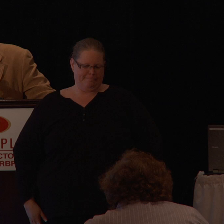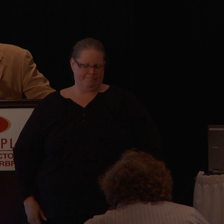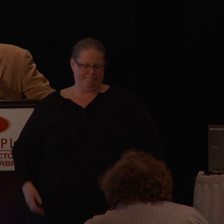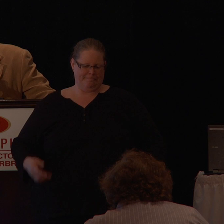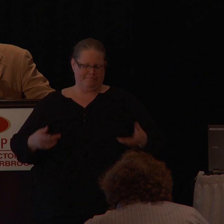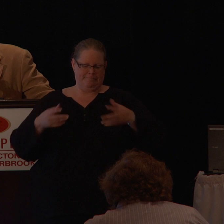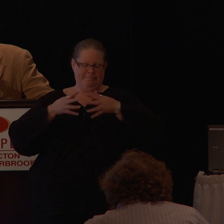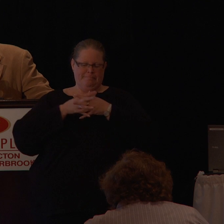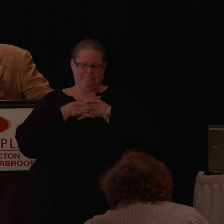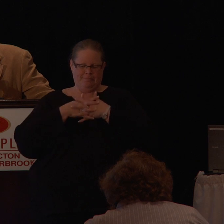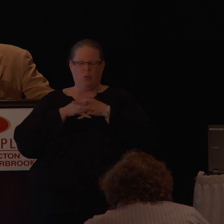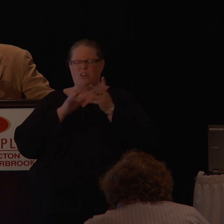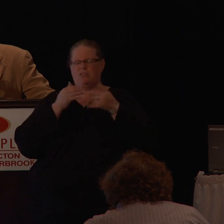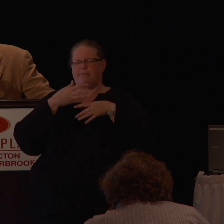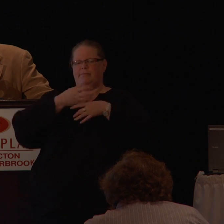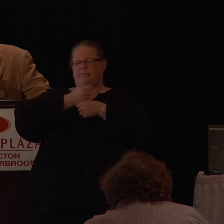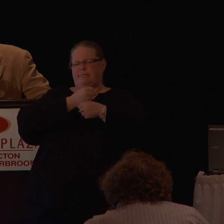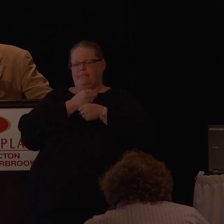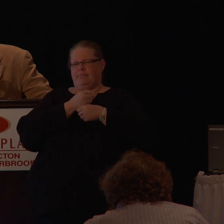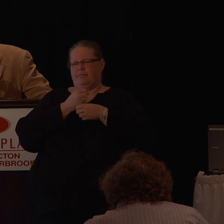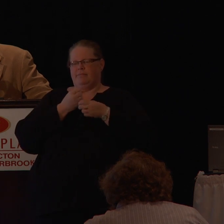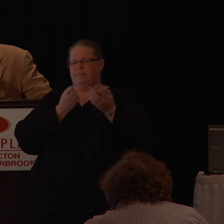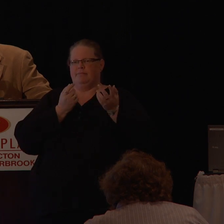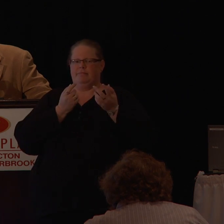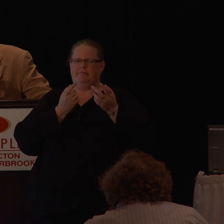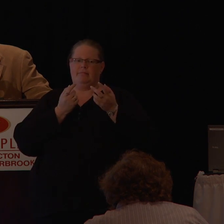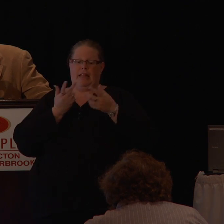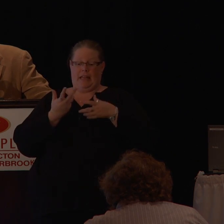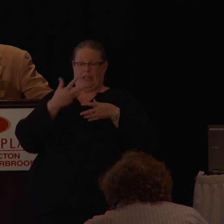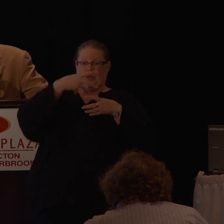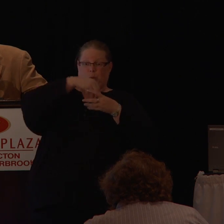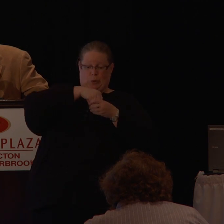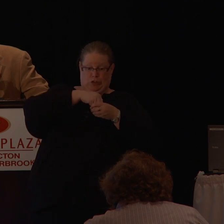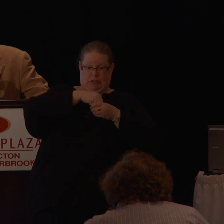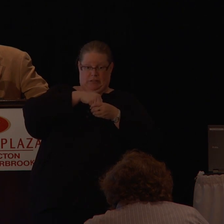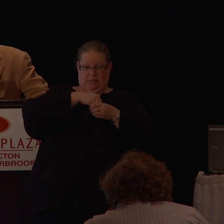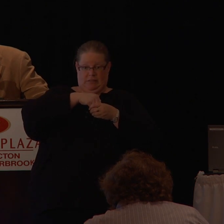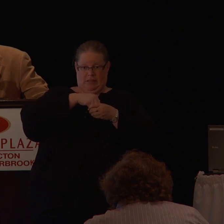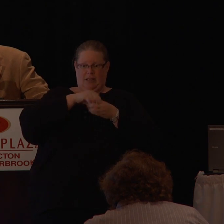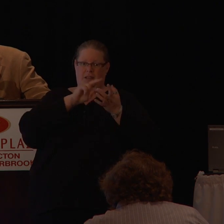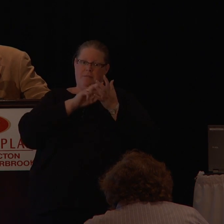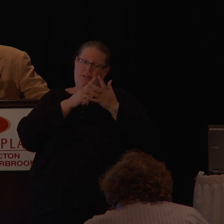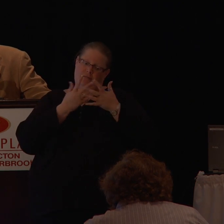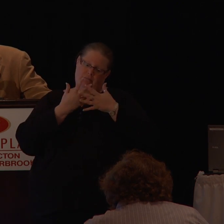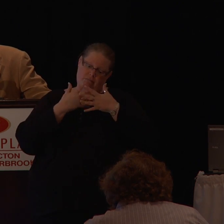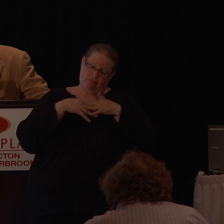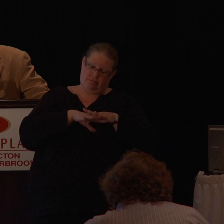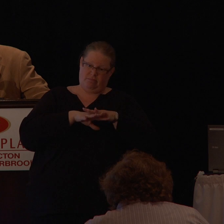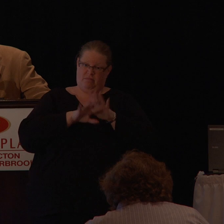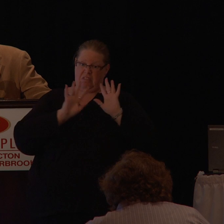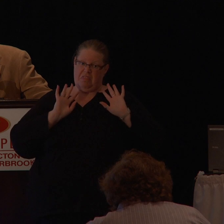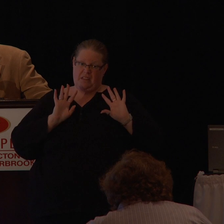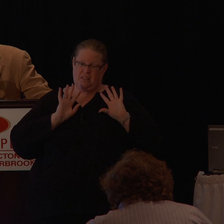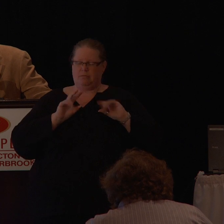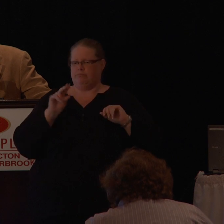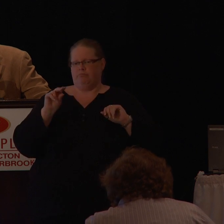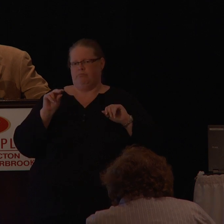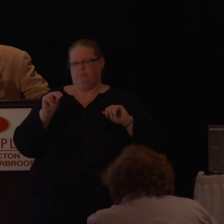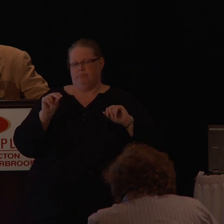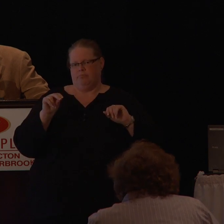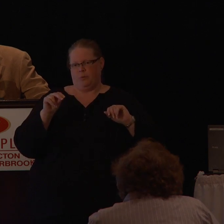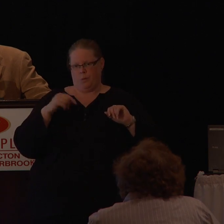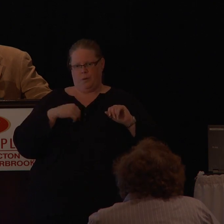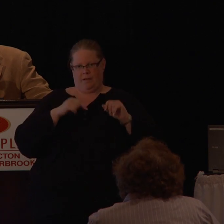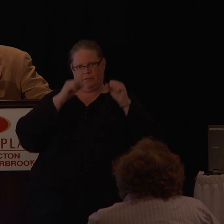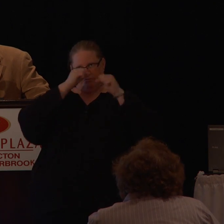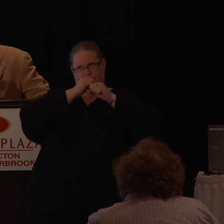just to put it in a conclusion, then all I will say is that inclusion should not mean mainstream classroom inclusion by definition. you've got to look